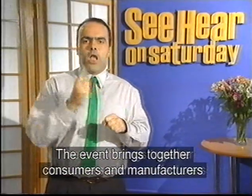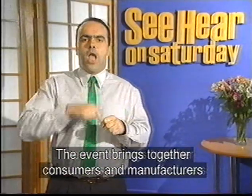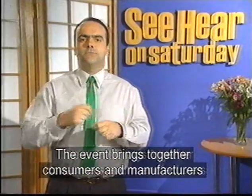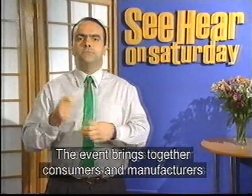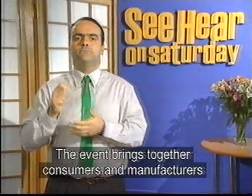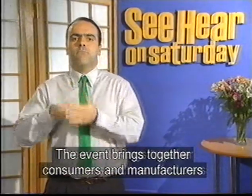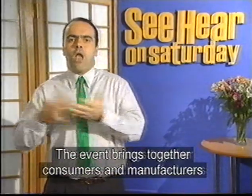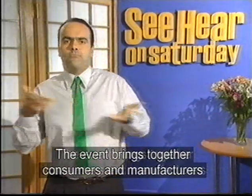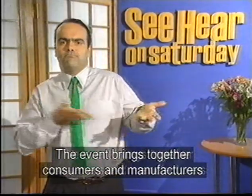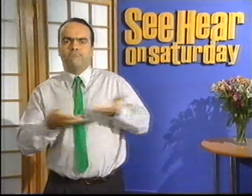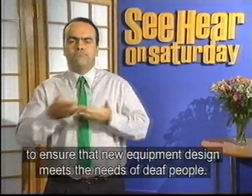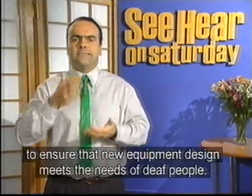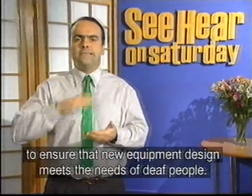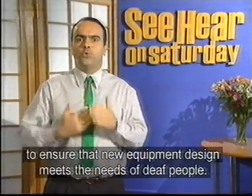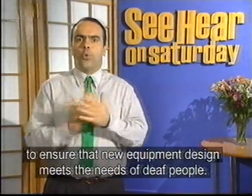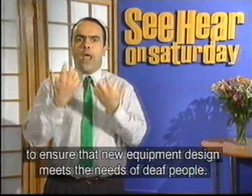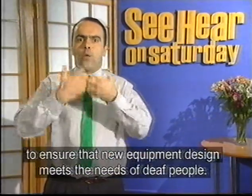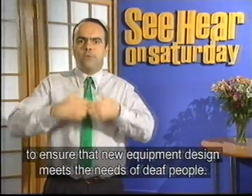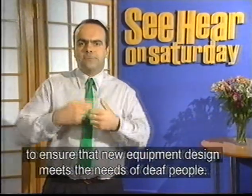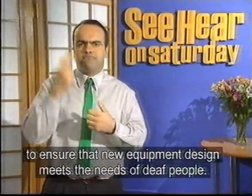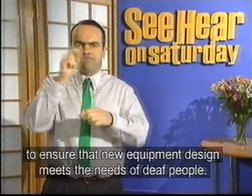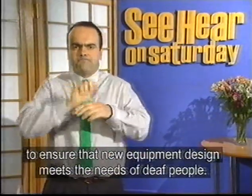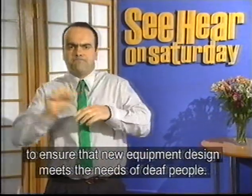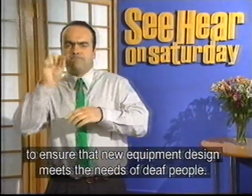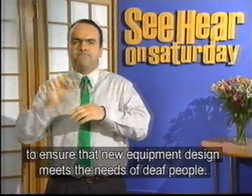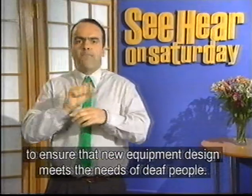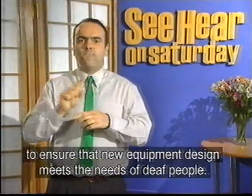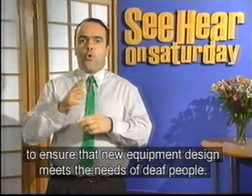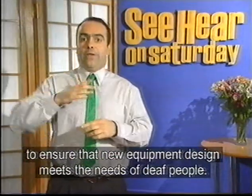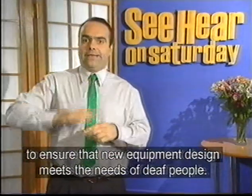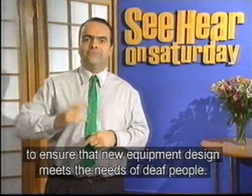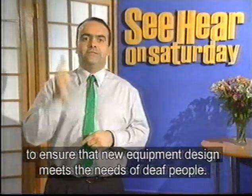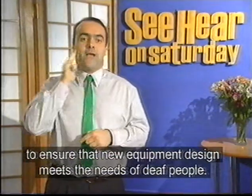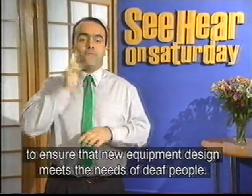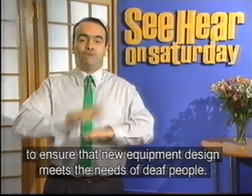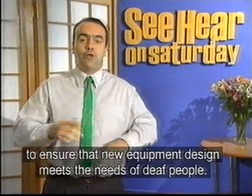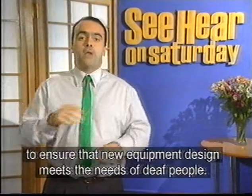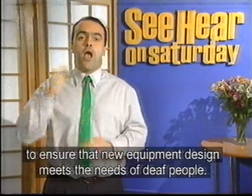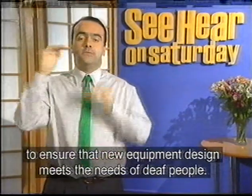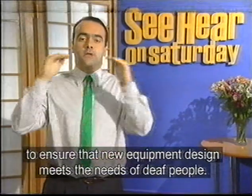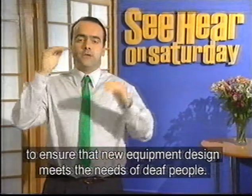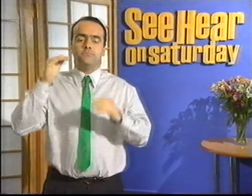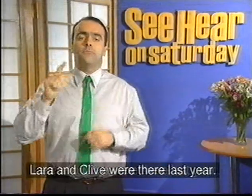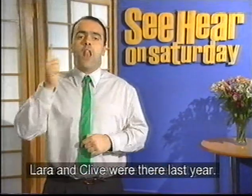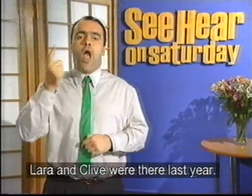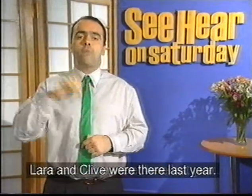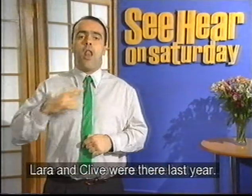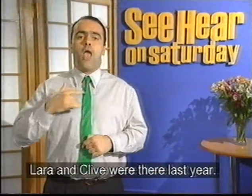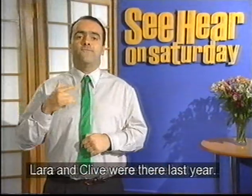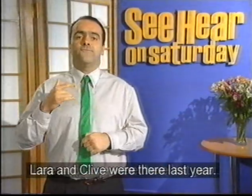and manufacturers to ensure that designs of new equipment meet the needs of deaf children and adults. Lara and Clive were